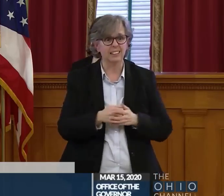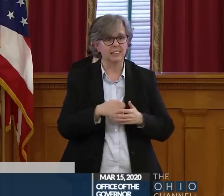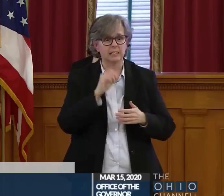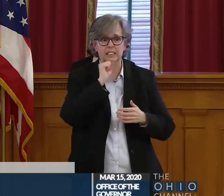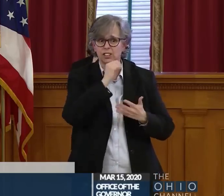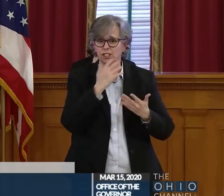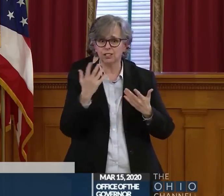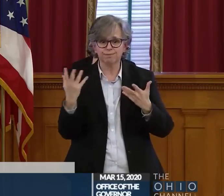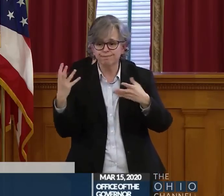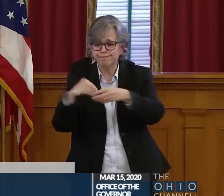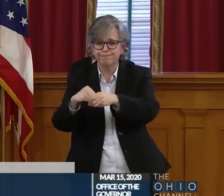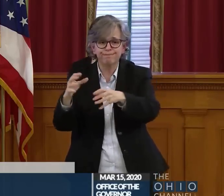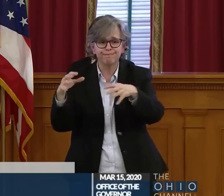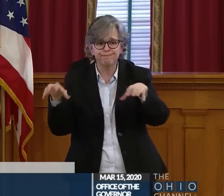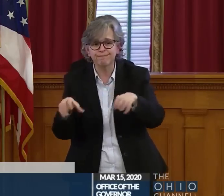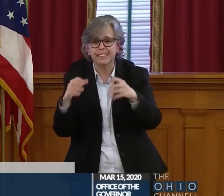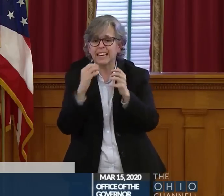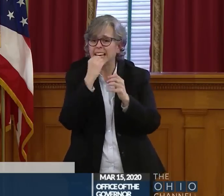meals together.